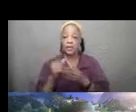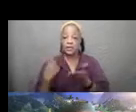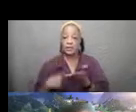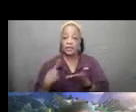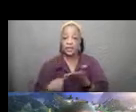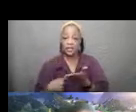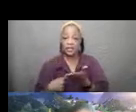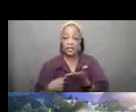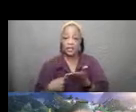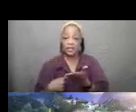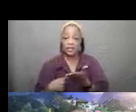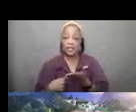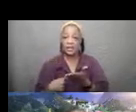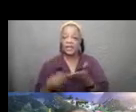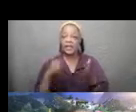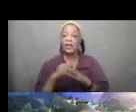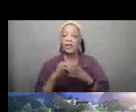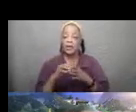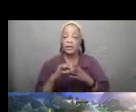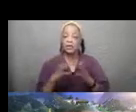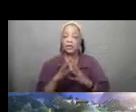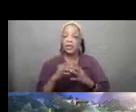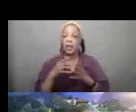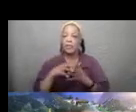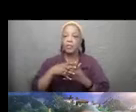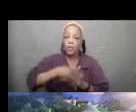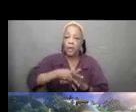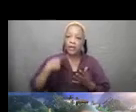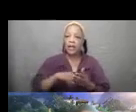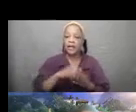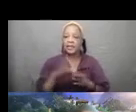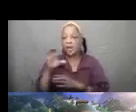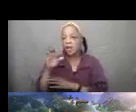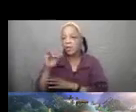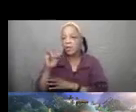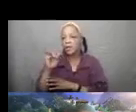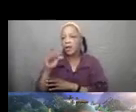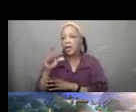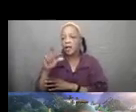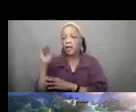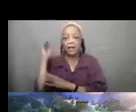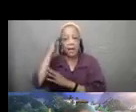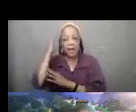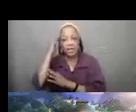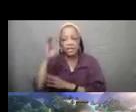the intentionality of the series on critical consciousness. We have it listed on our website,